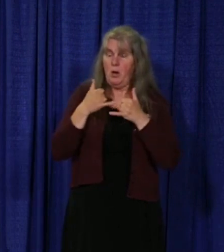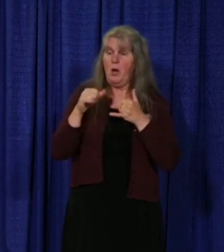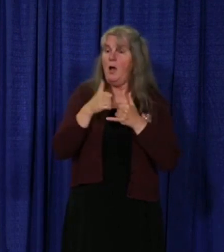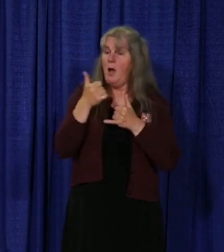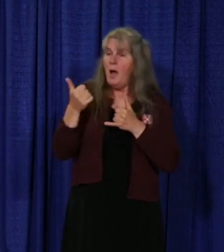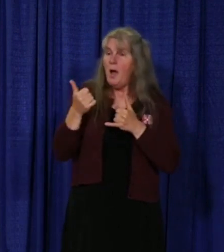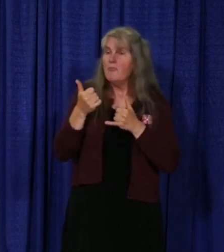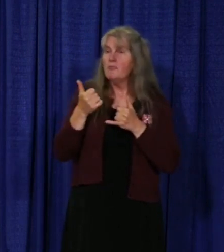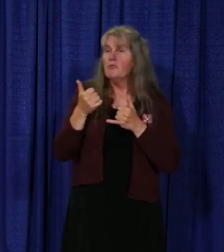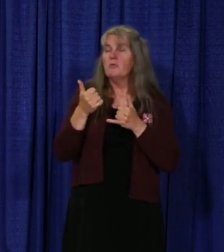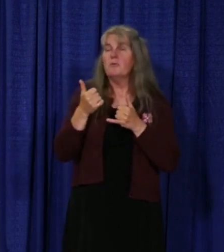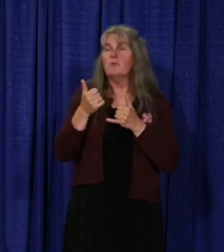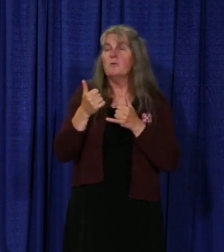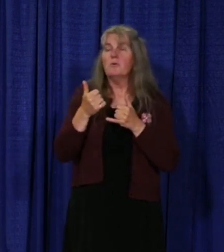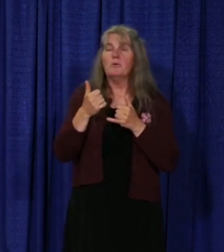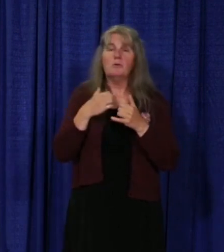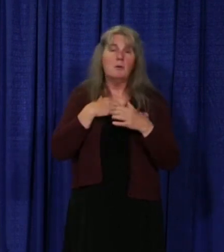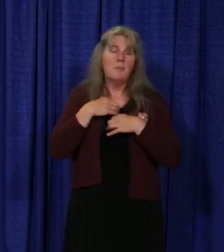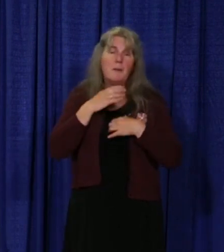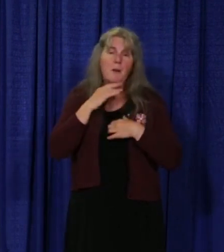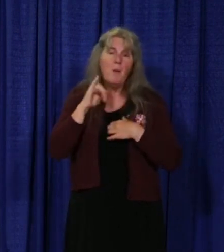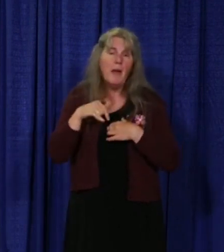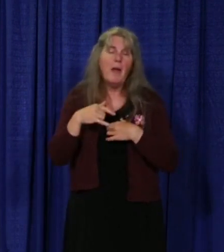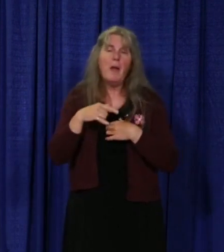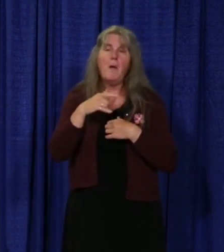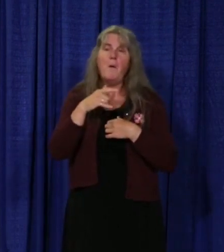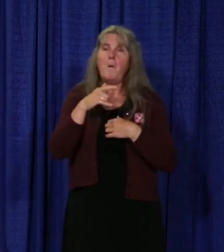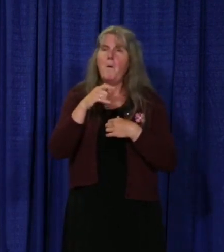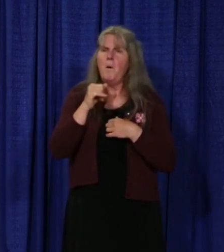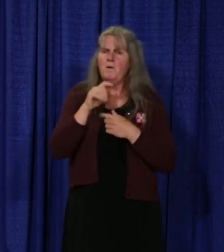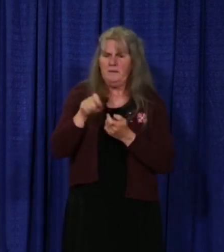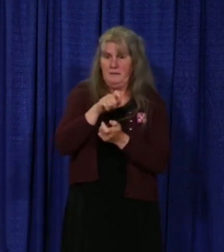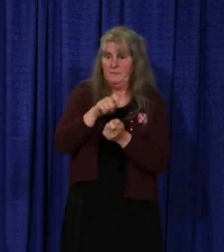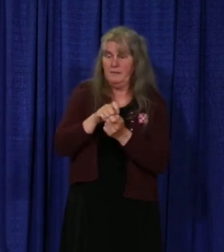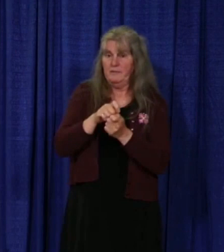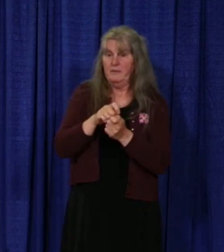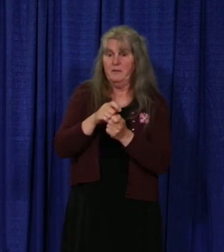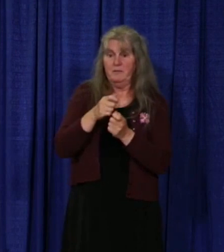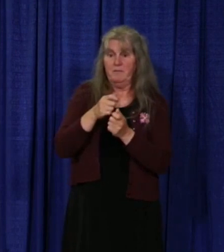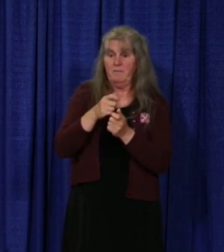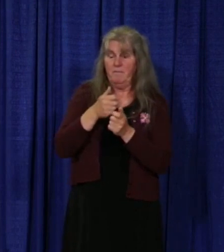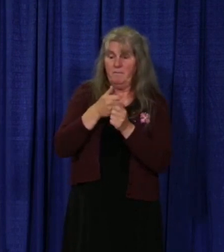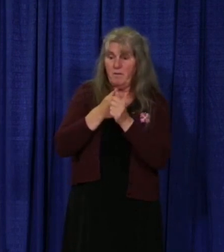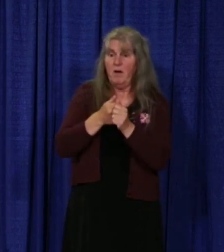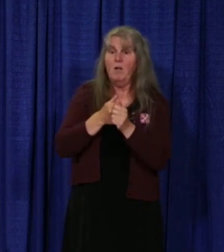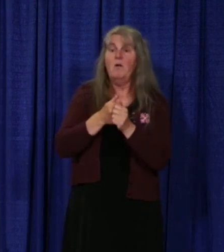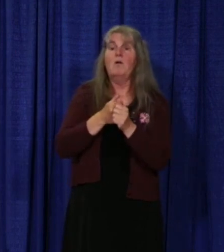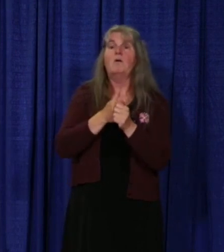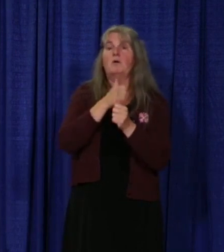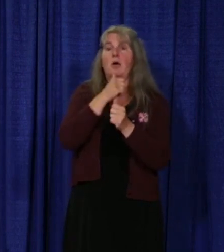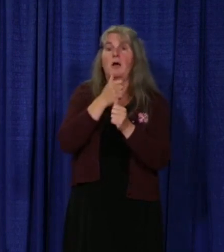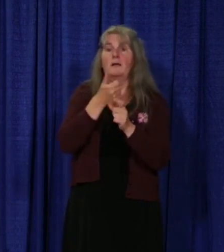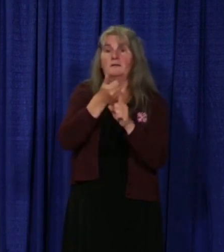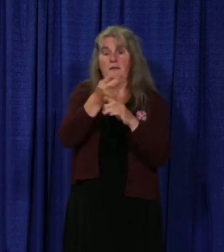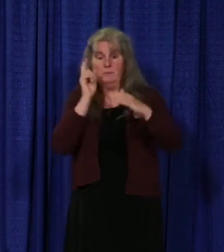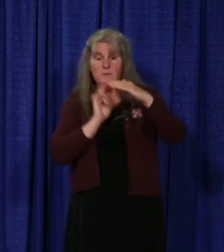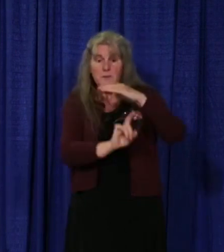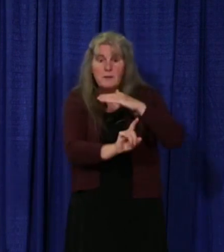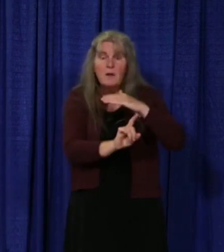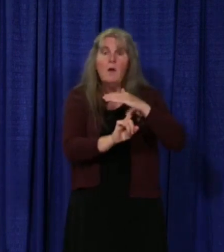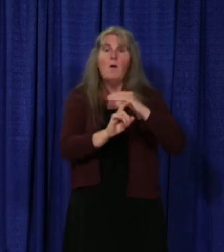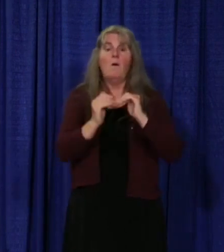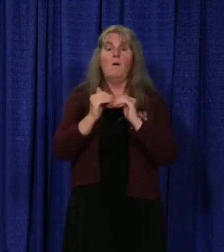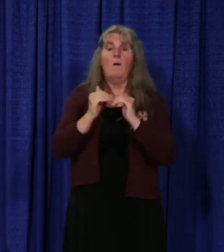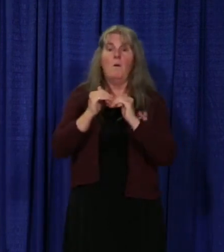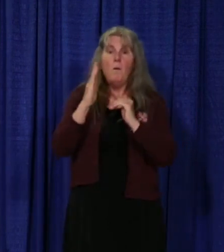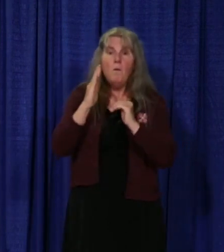and what part of those were specifically to people not self-isolating or gathering in gatherings larger